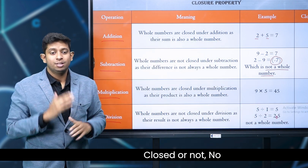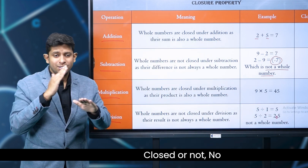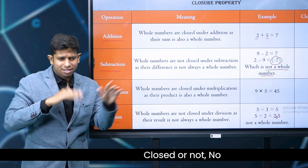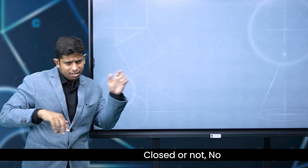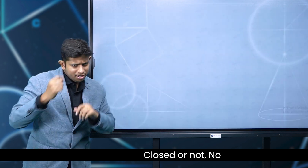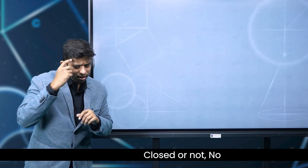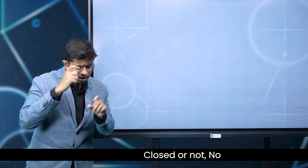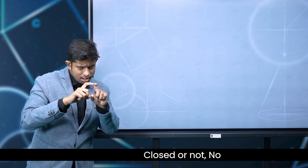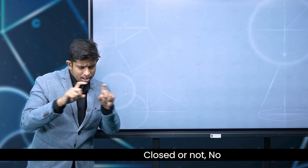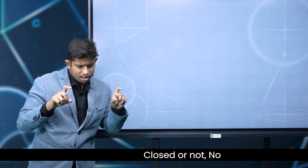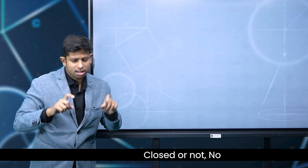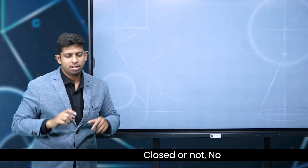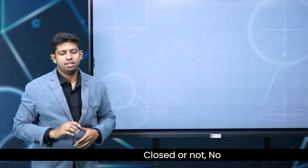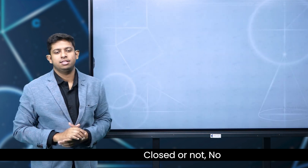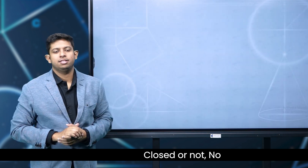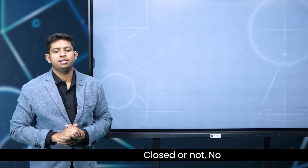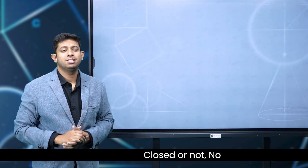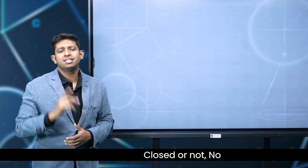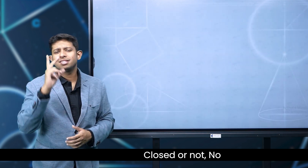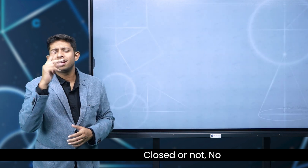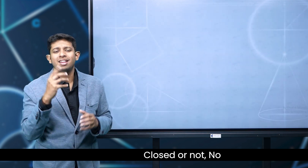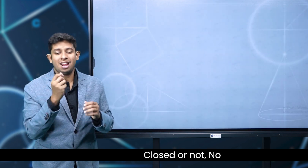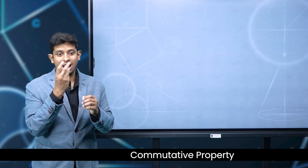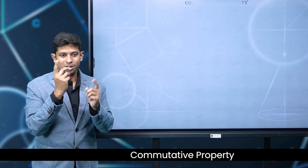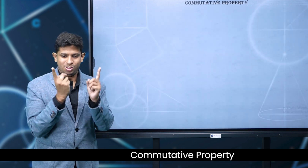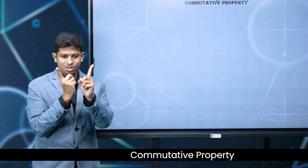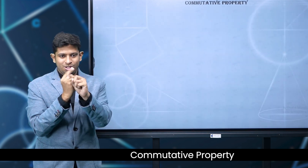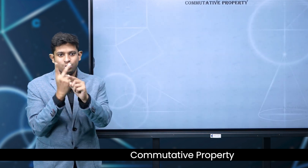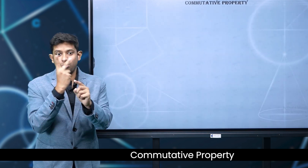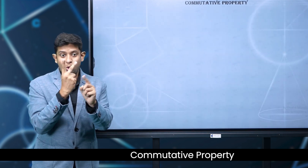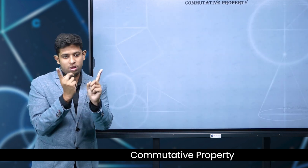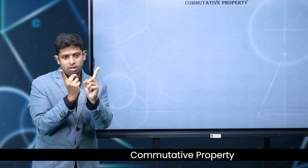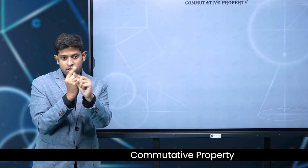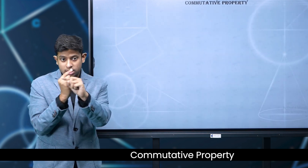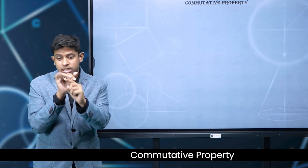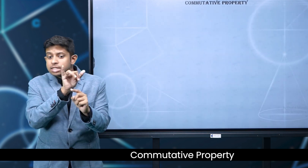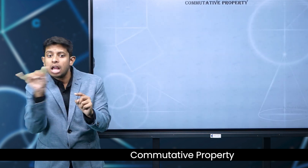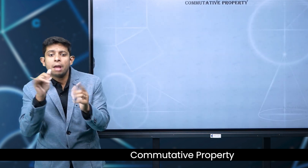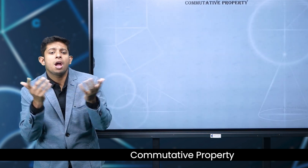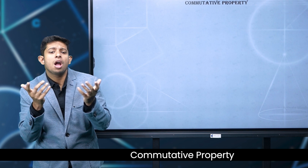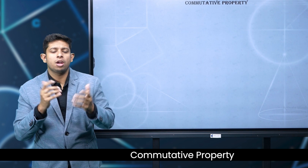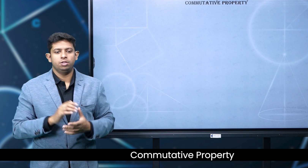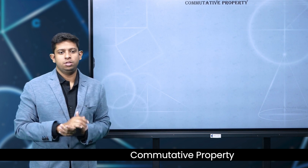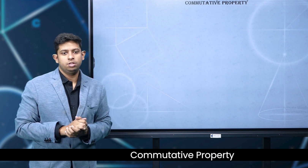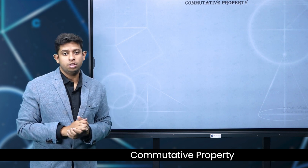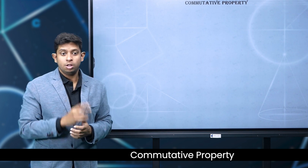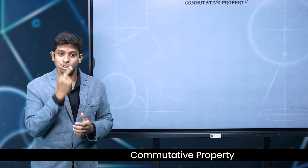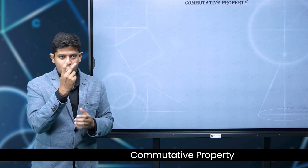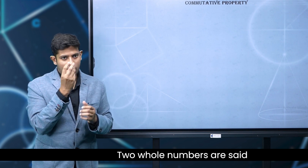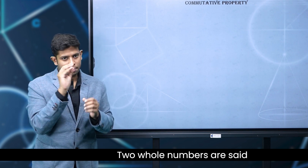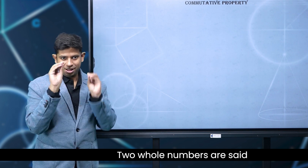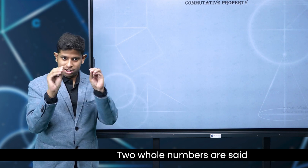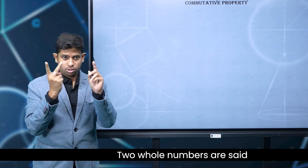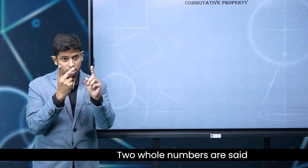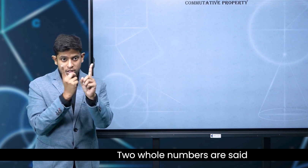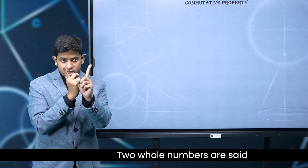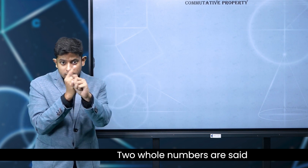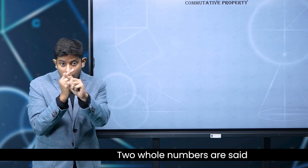Commutative property. Two whole numbers are said to